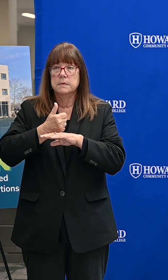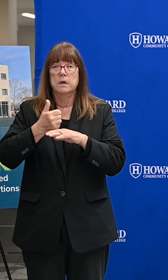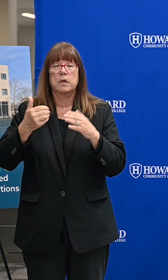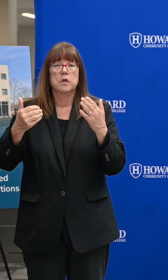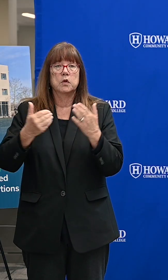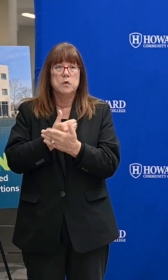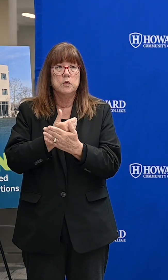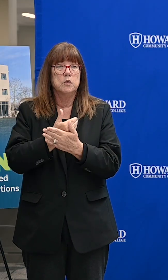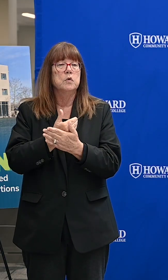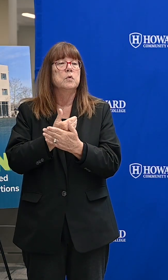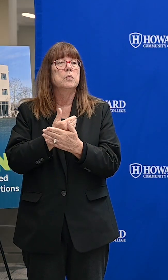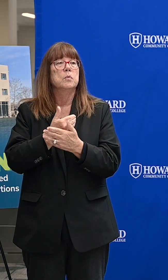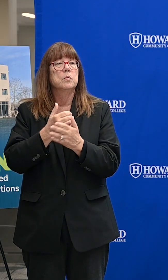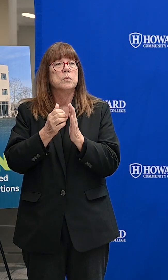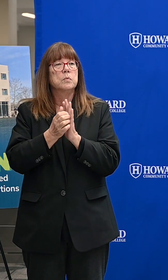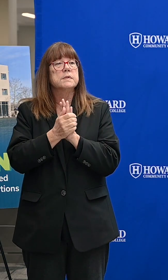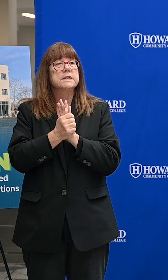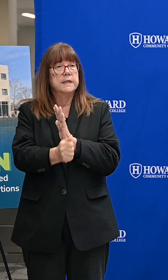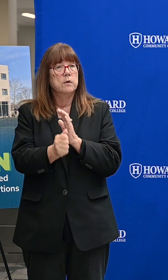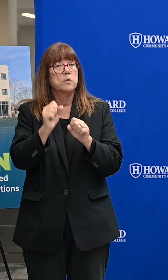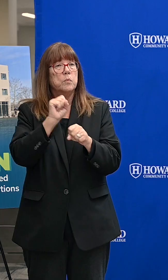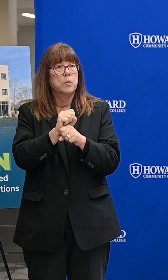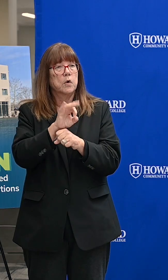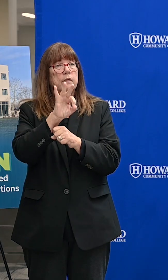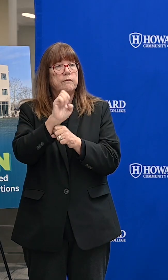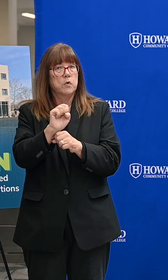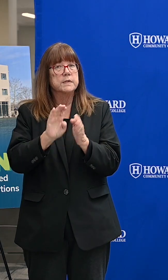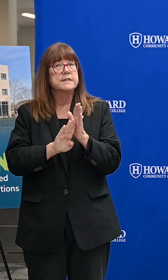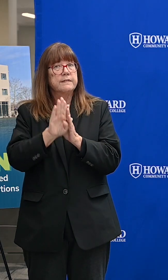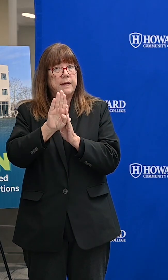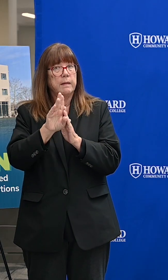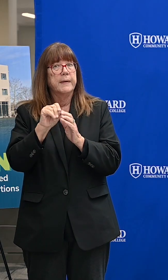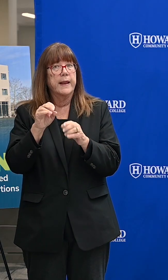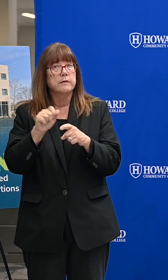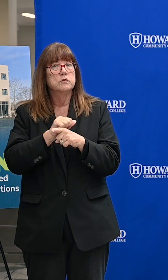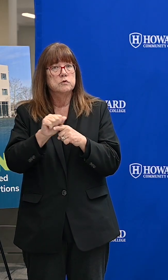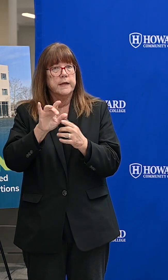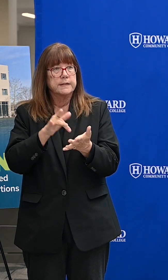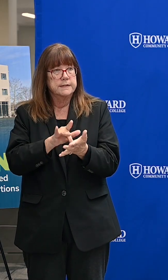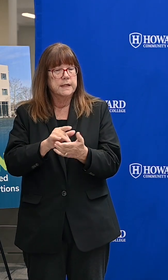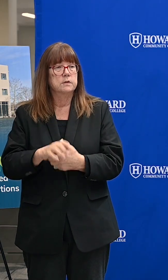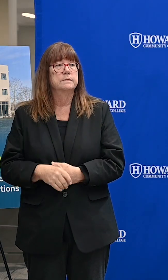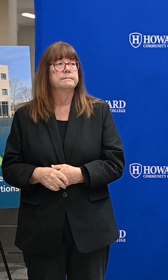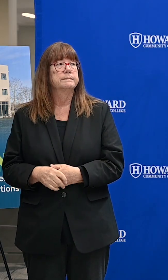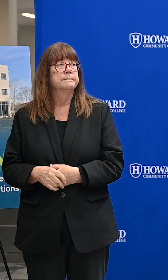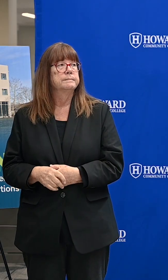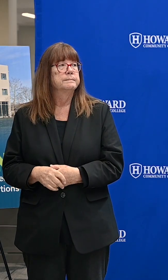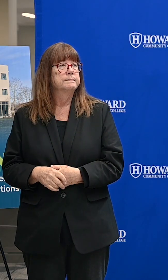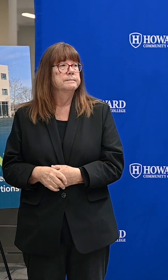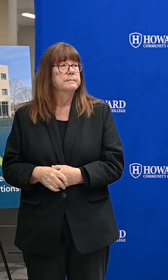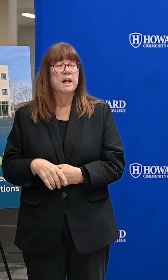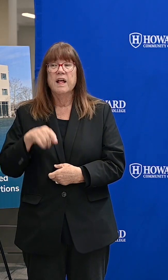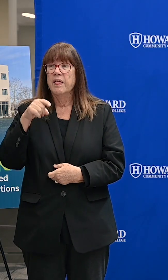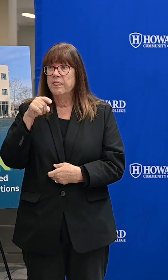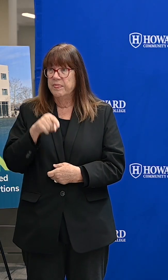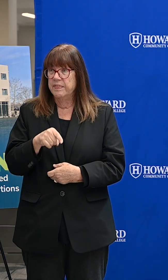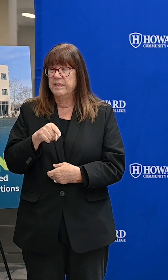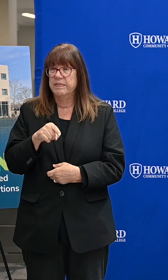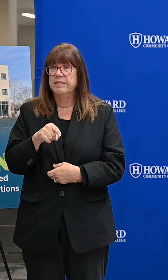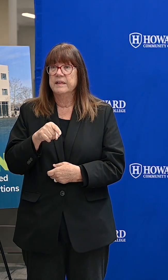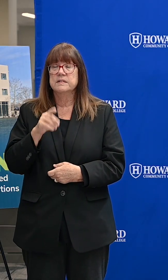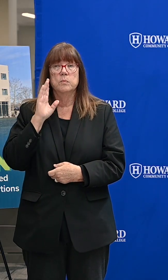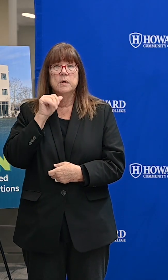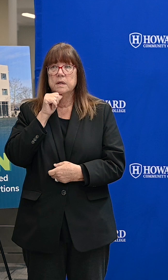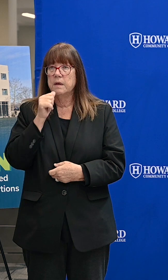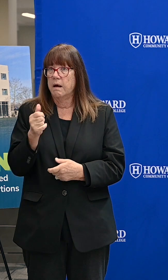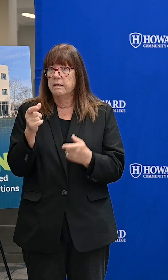new skilled workforce development and training center. This milestone would not